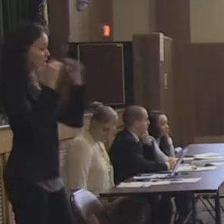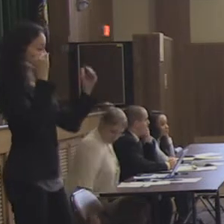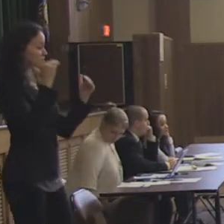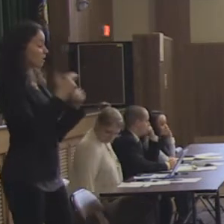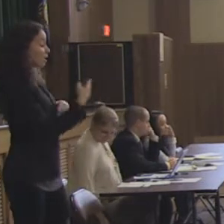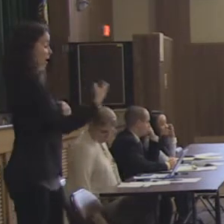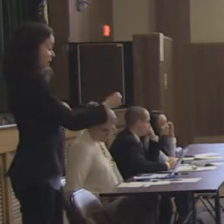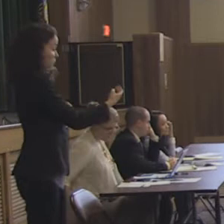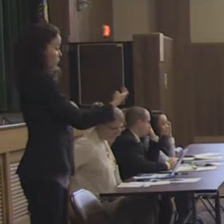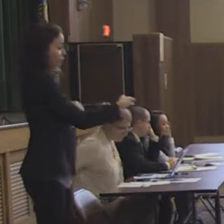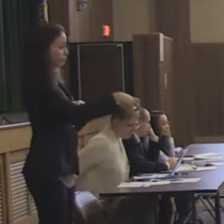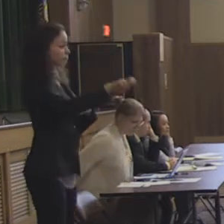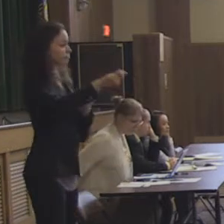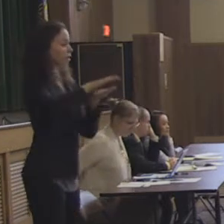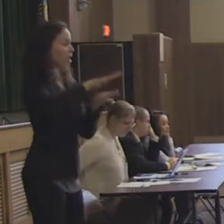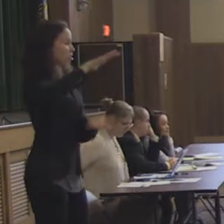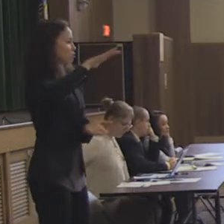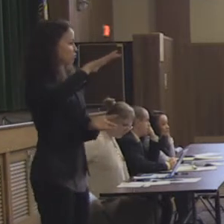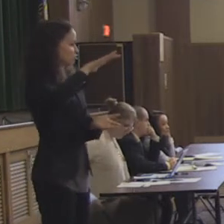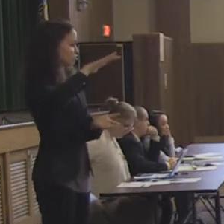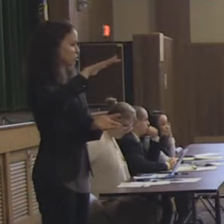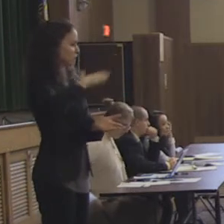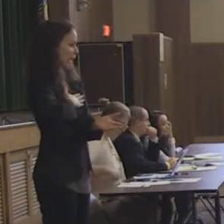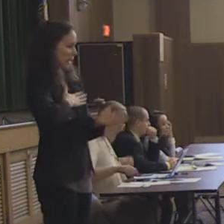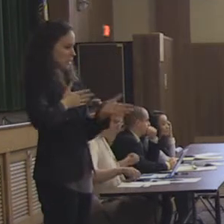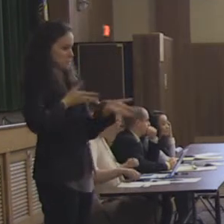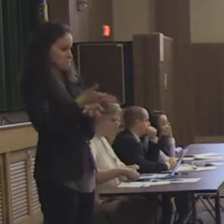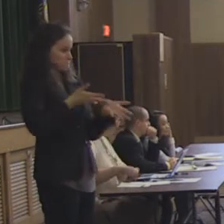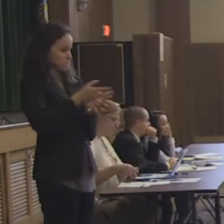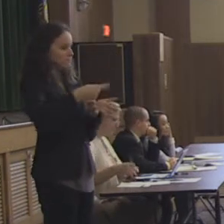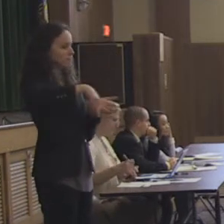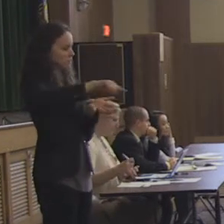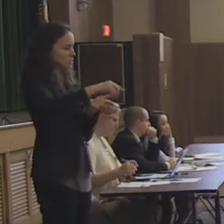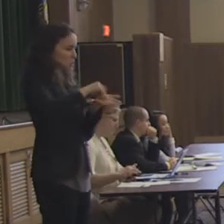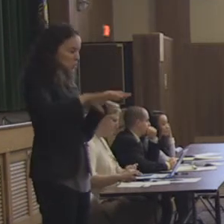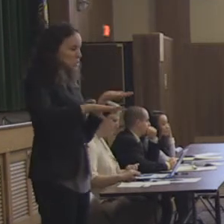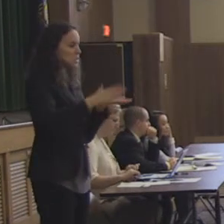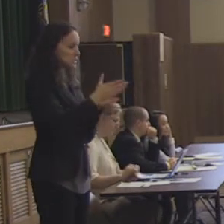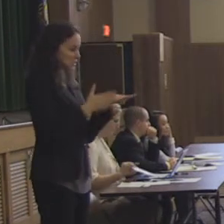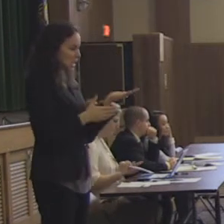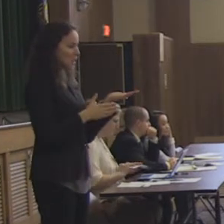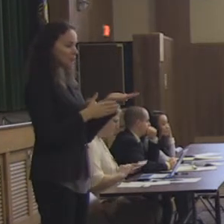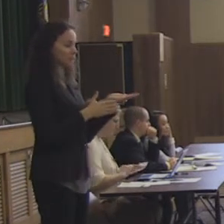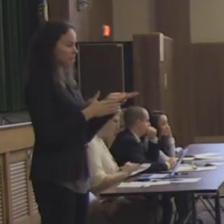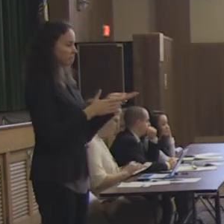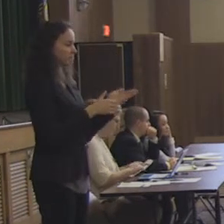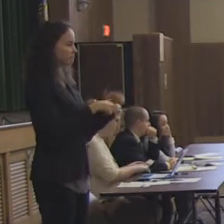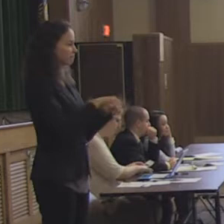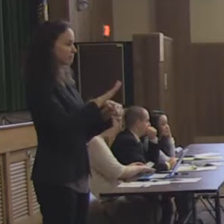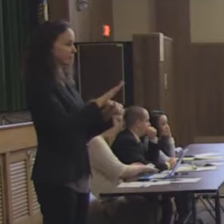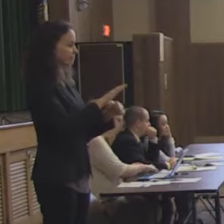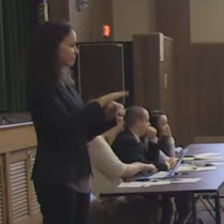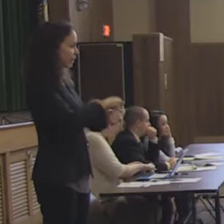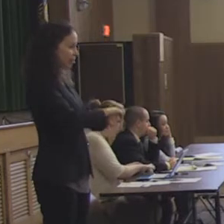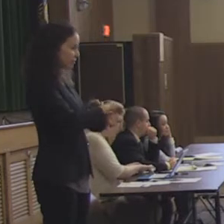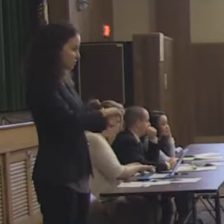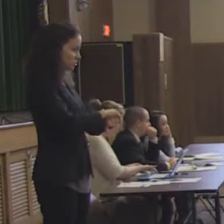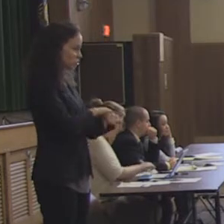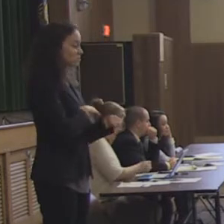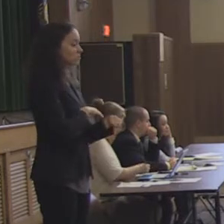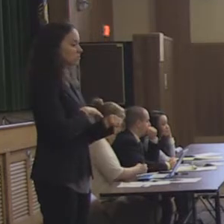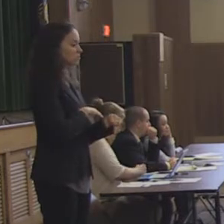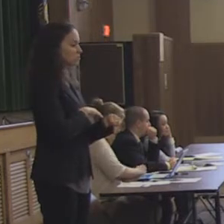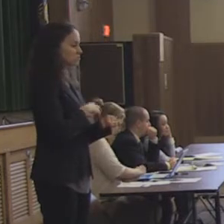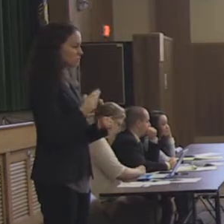school to the post-secondary environment. Some of the students I work with are functionally illiterate, yet they do have a high school